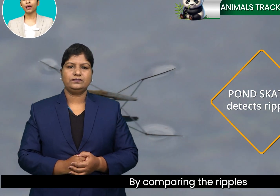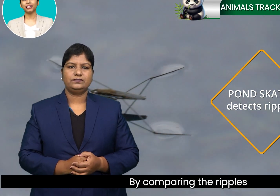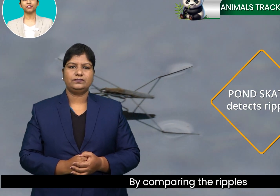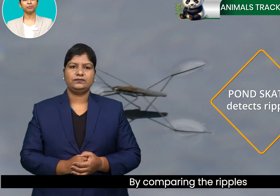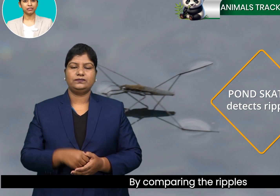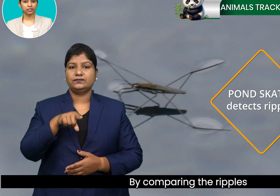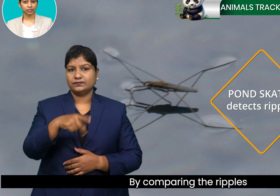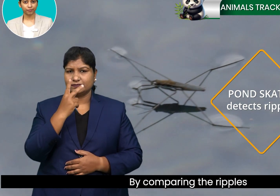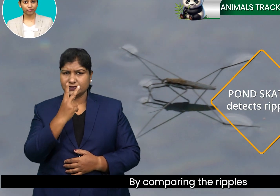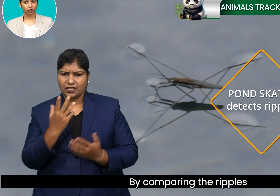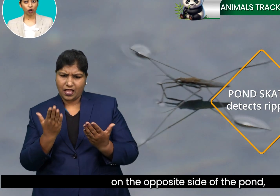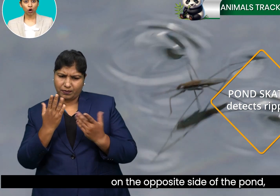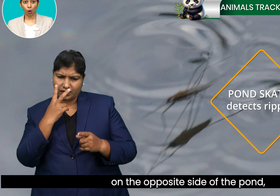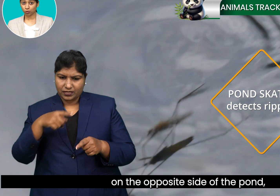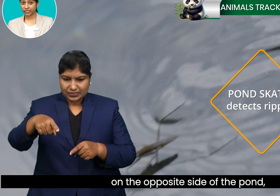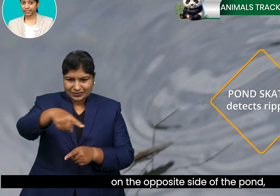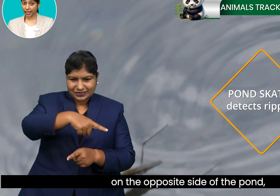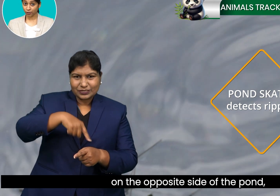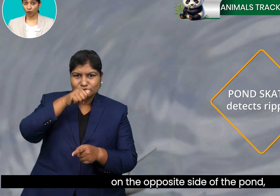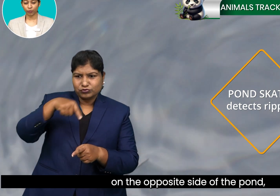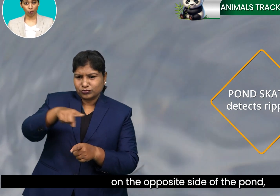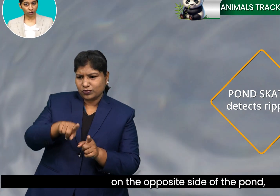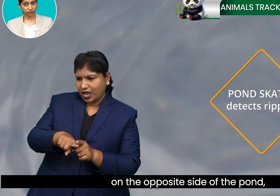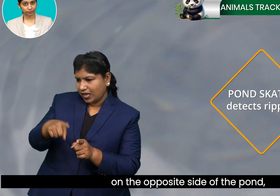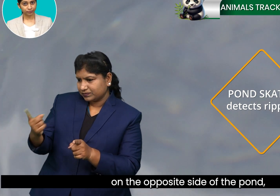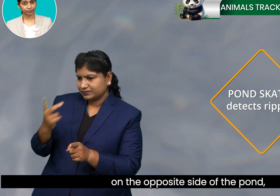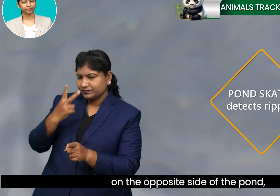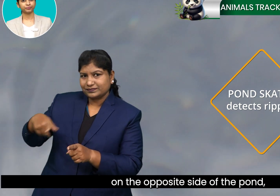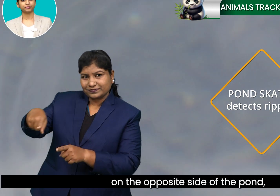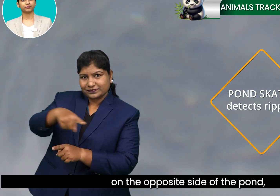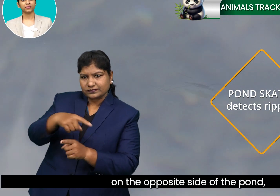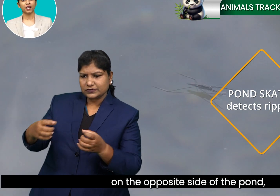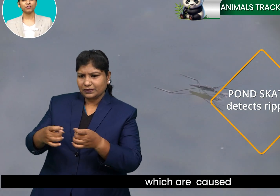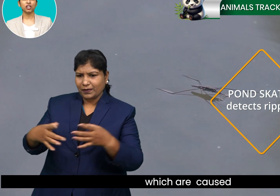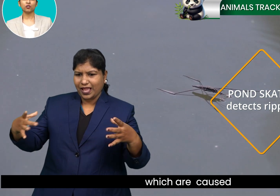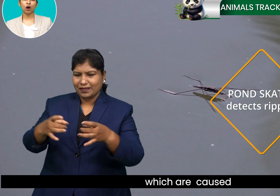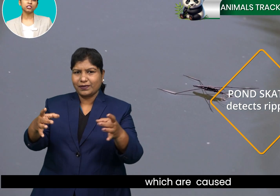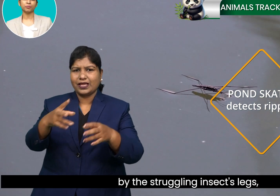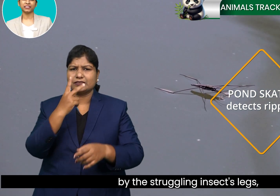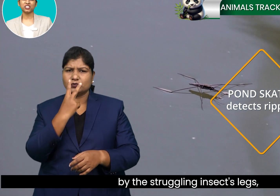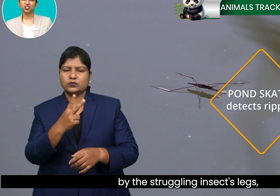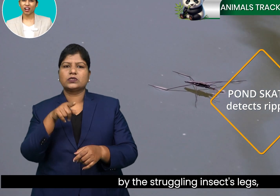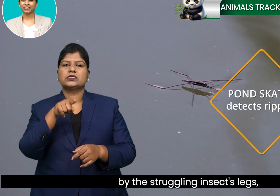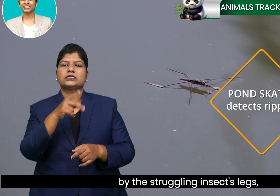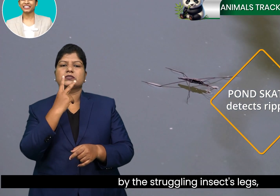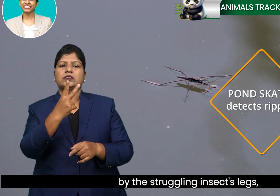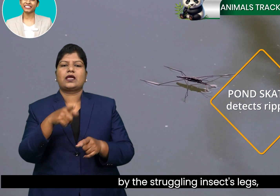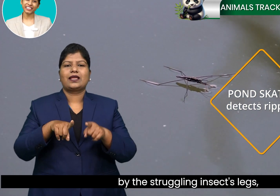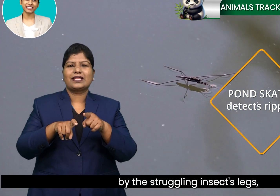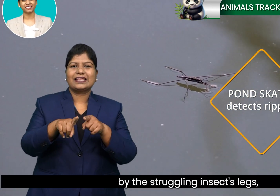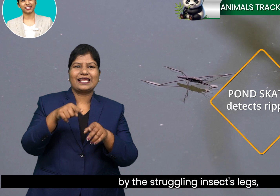By comparing the ripples on the opposite side of the pond, which are caused by the